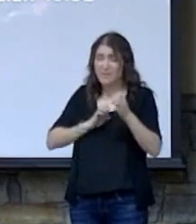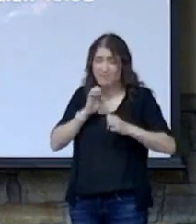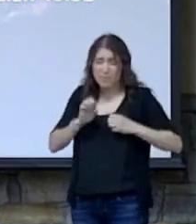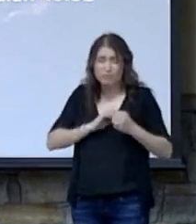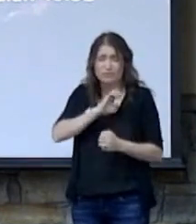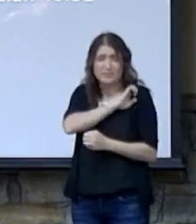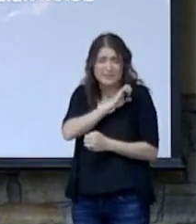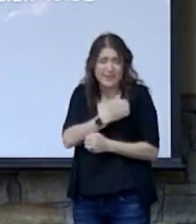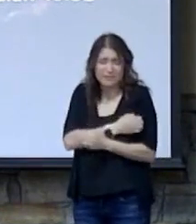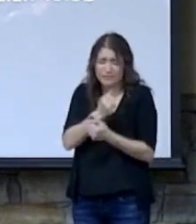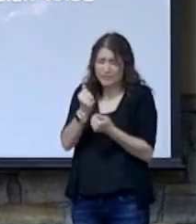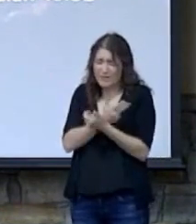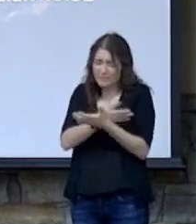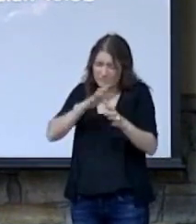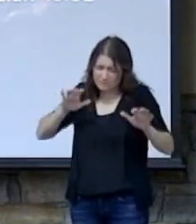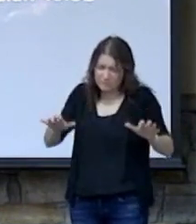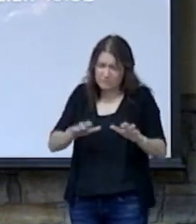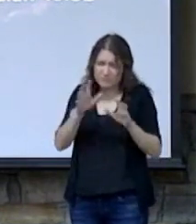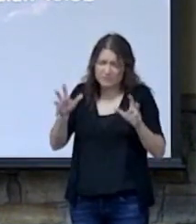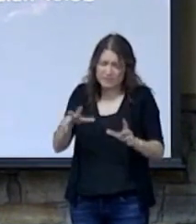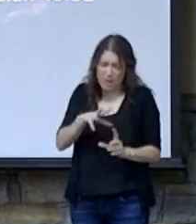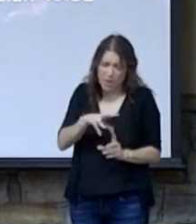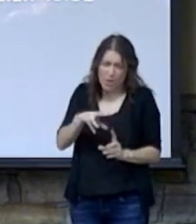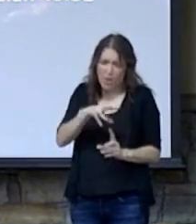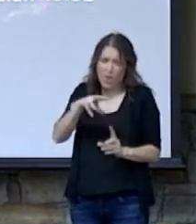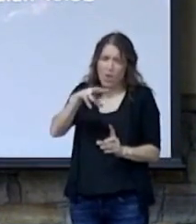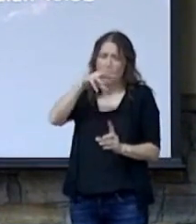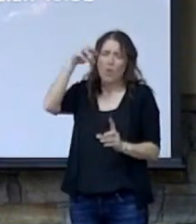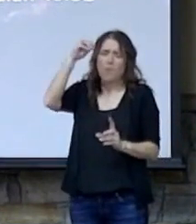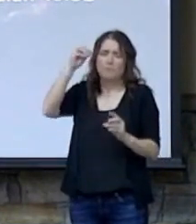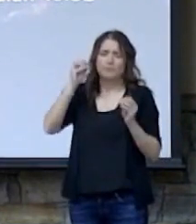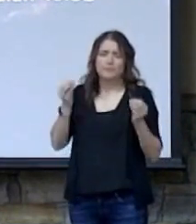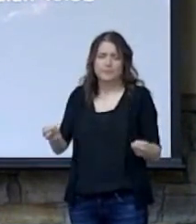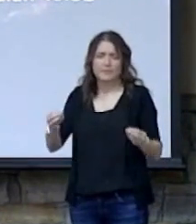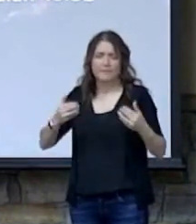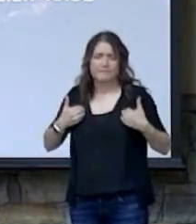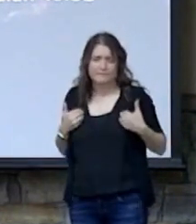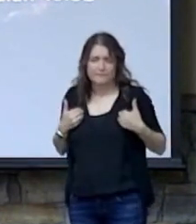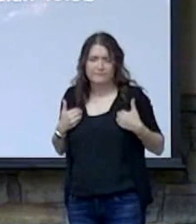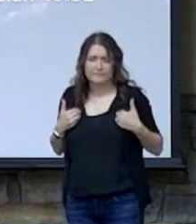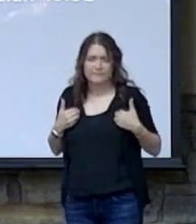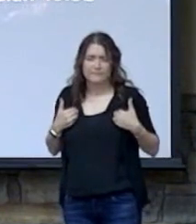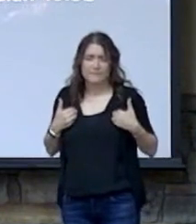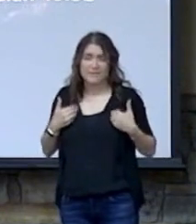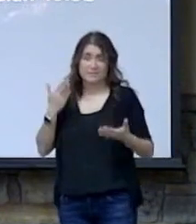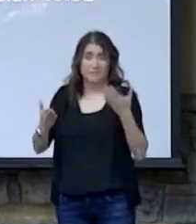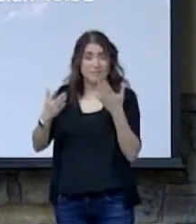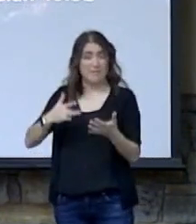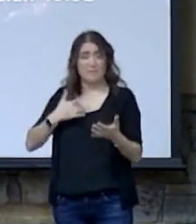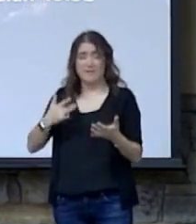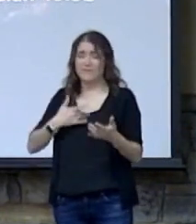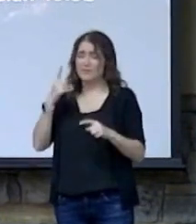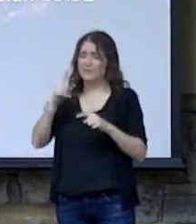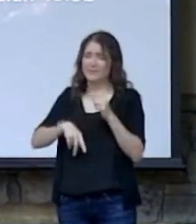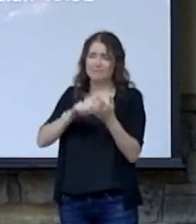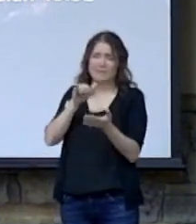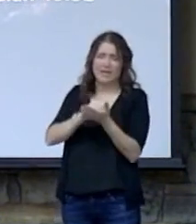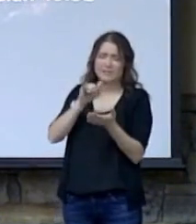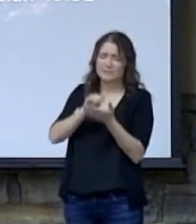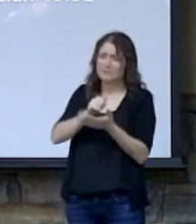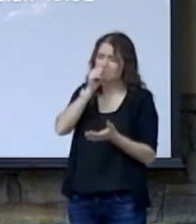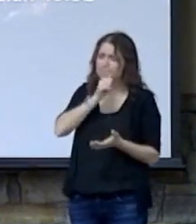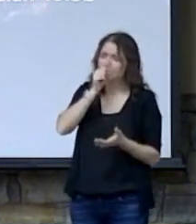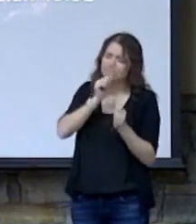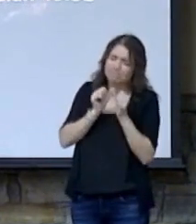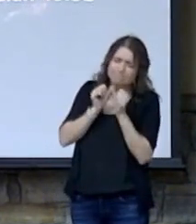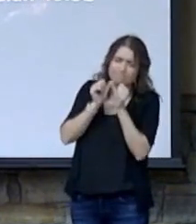he had and just sucked it out of him to the point that I'm sure he felt like he wouldn't have even been able to go on. But